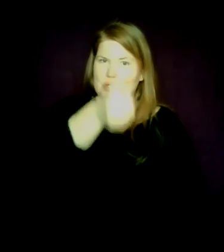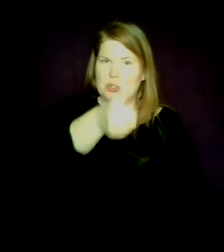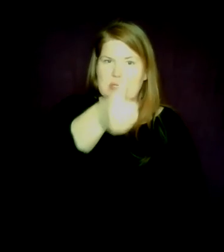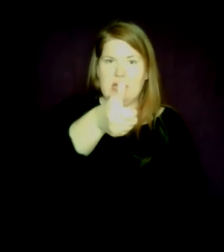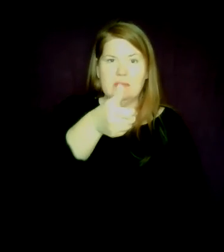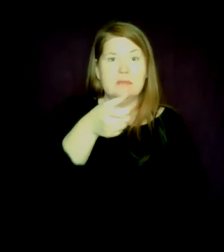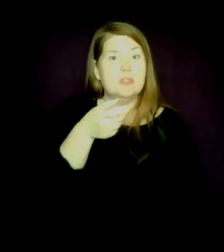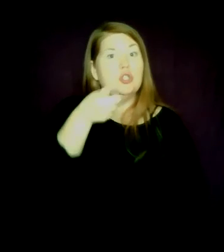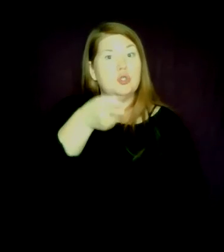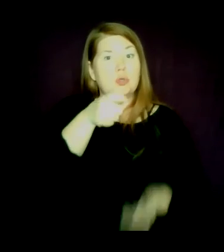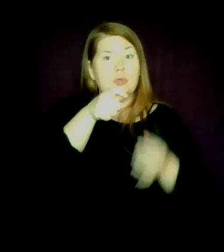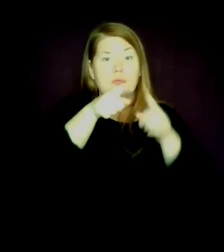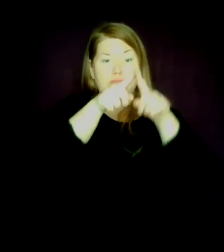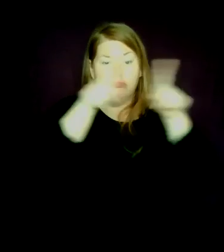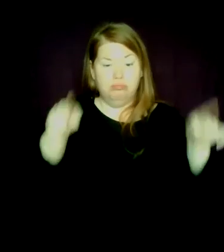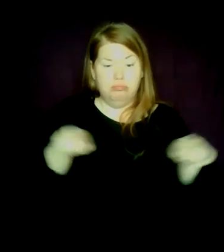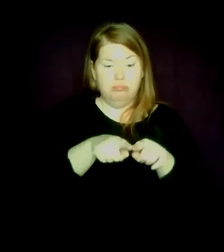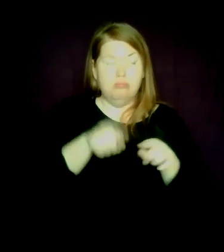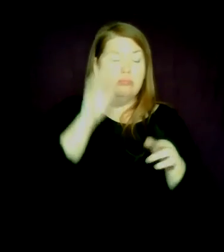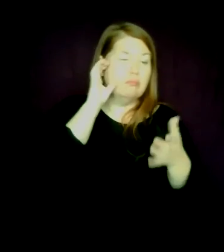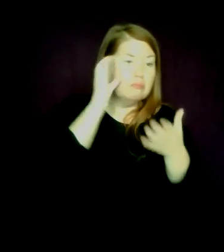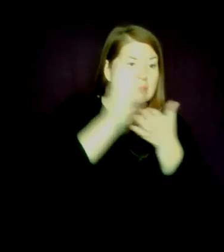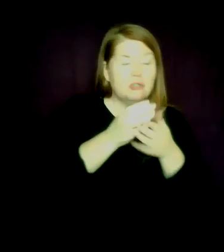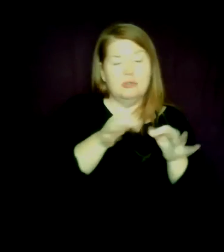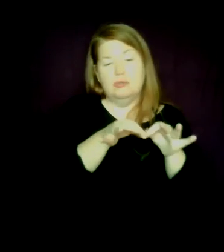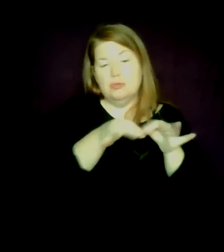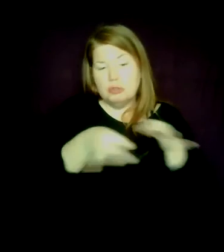some of you have been texting Miss Yeager with pictures, and I love it.